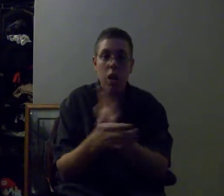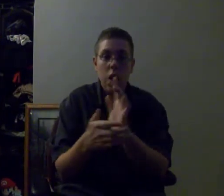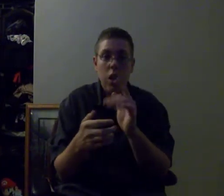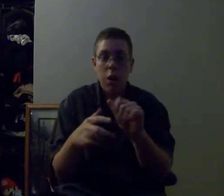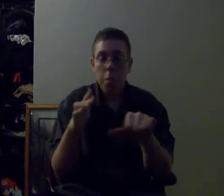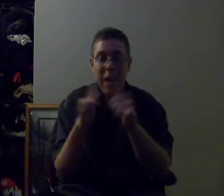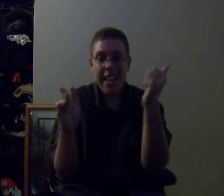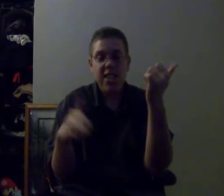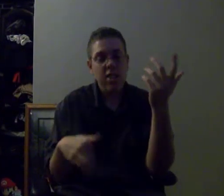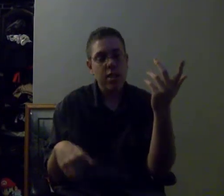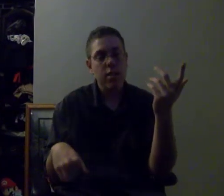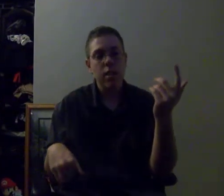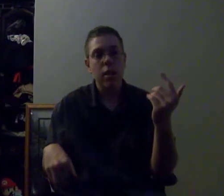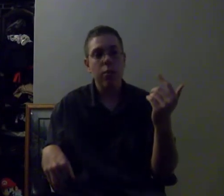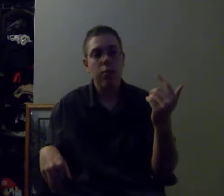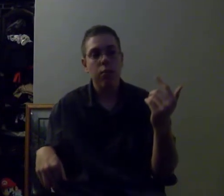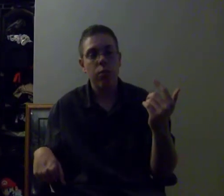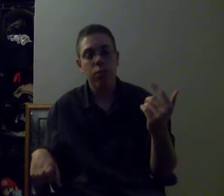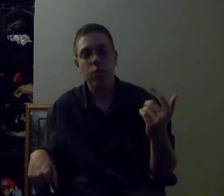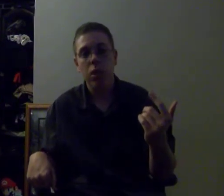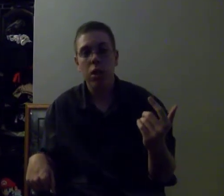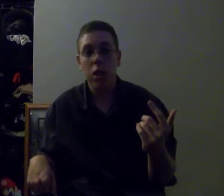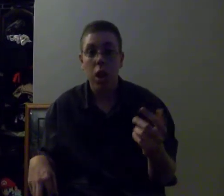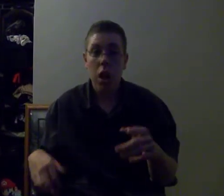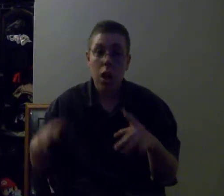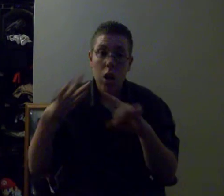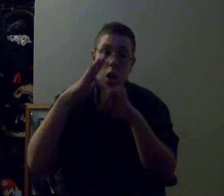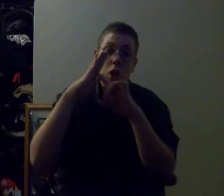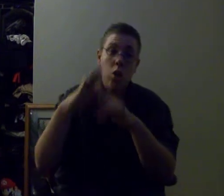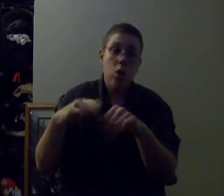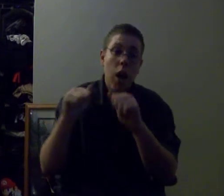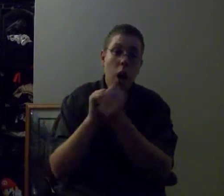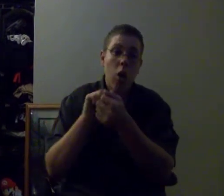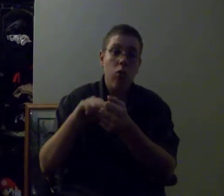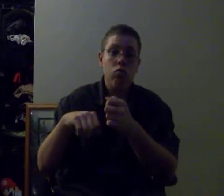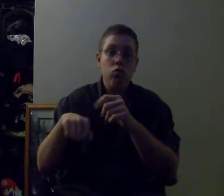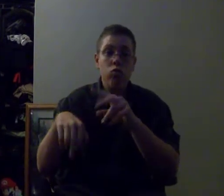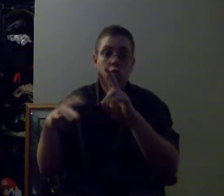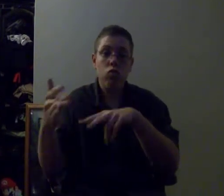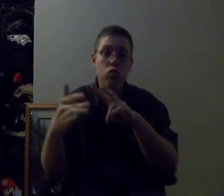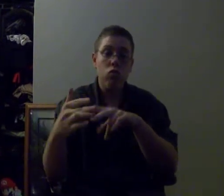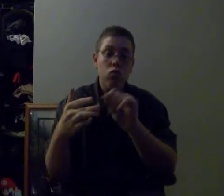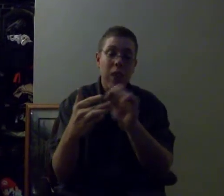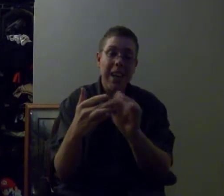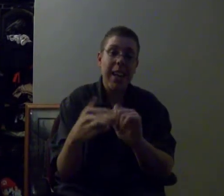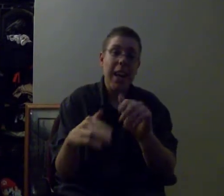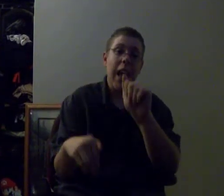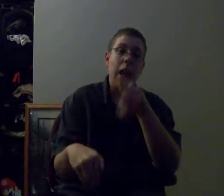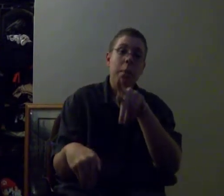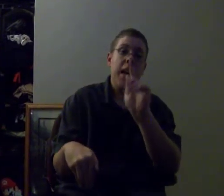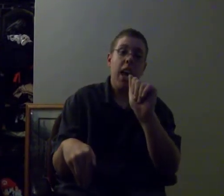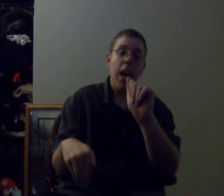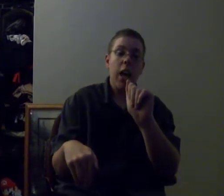together, write an abstract, and the different sections of the paper, how it should be arranged. And they did this, like I said, for 5 different